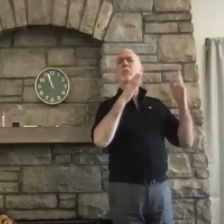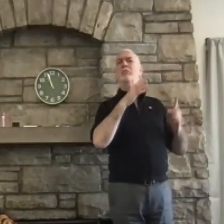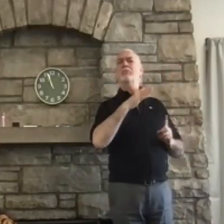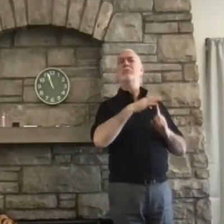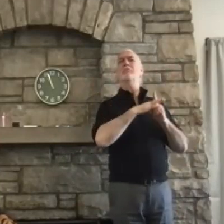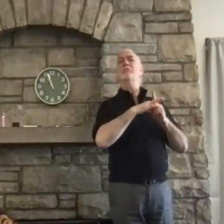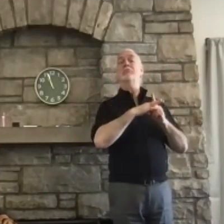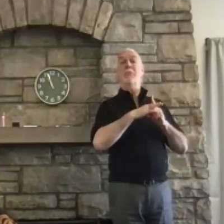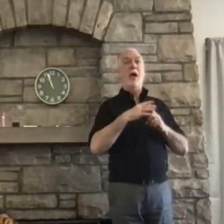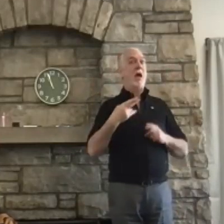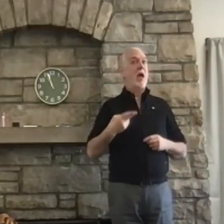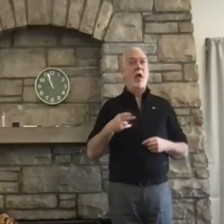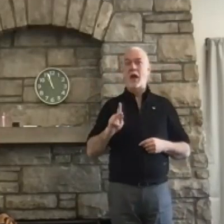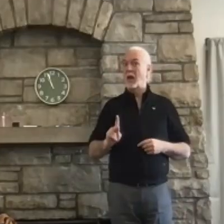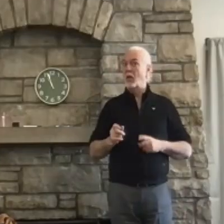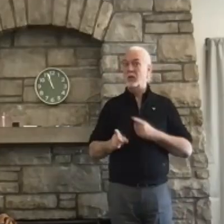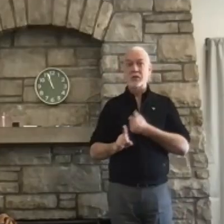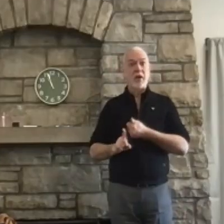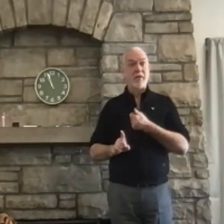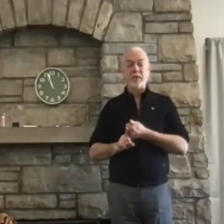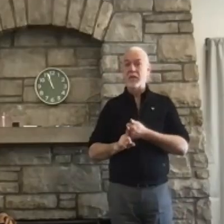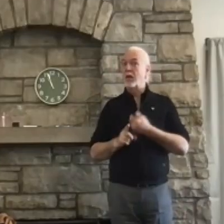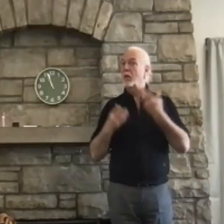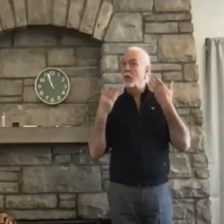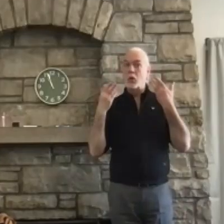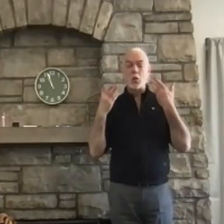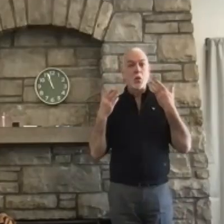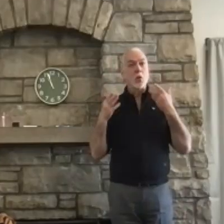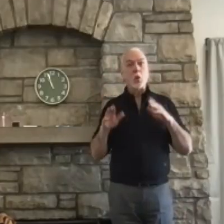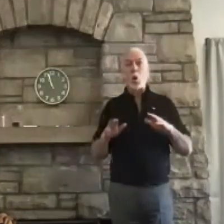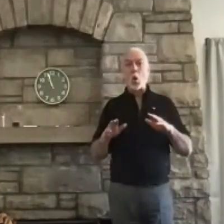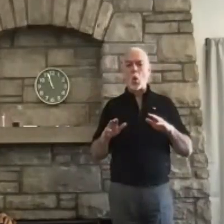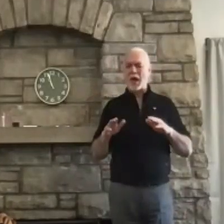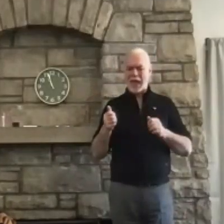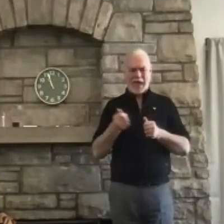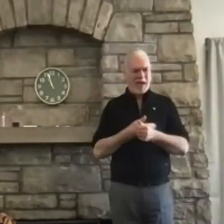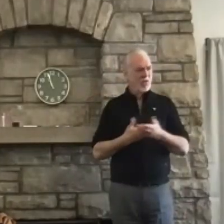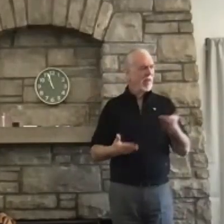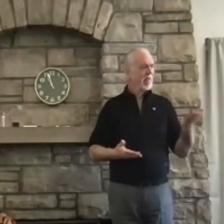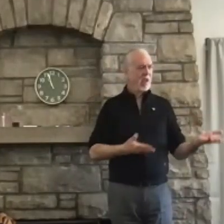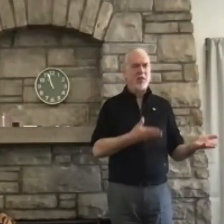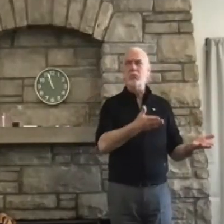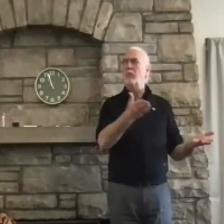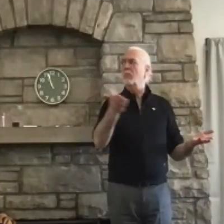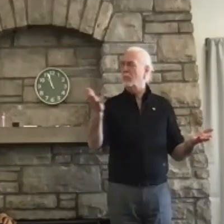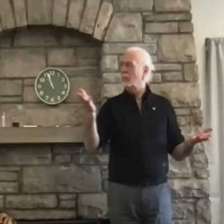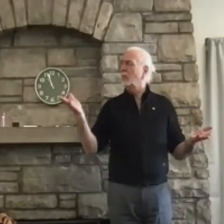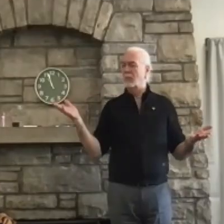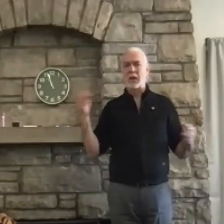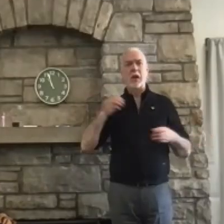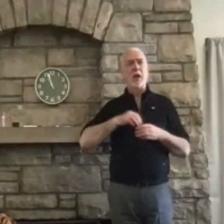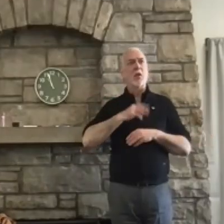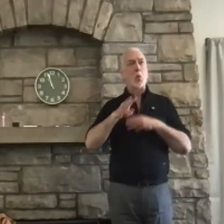Helen had not realized that every object in the world had